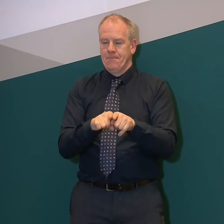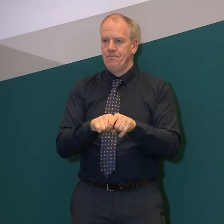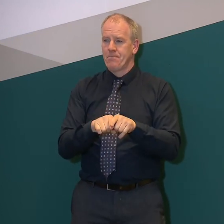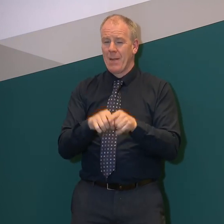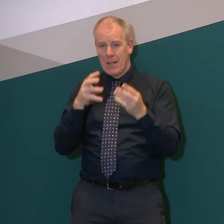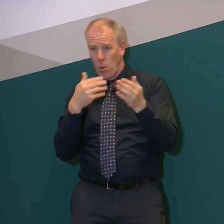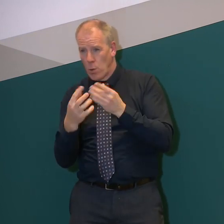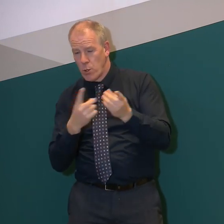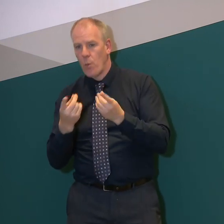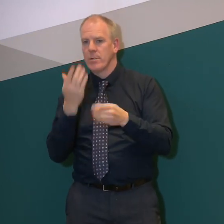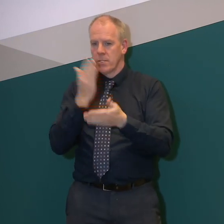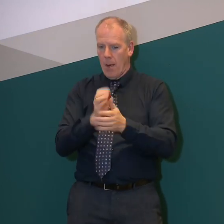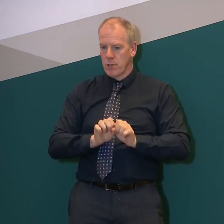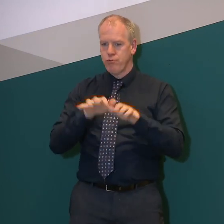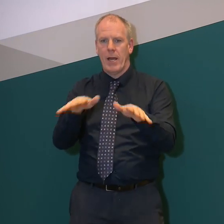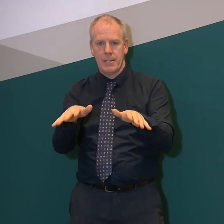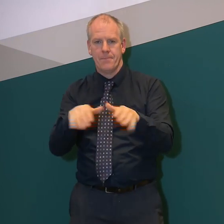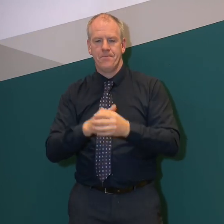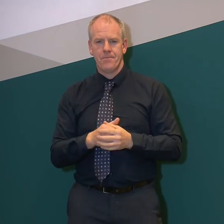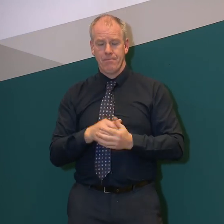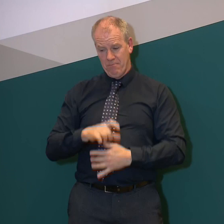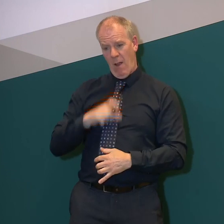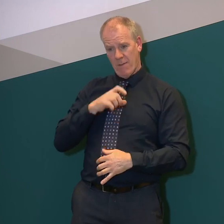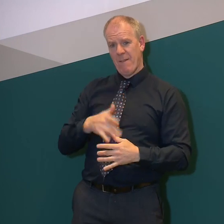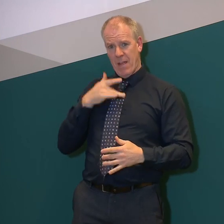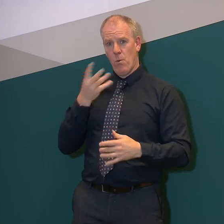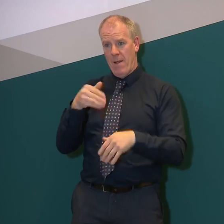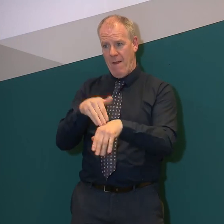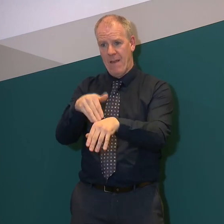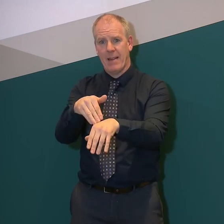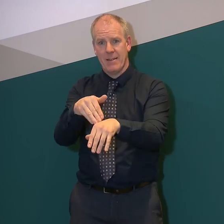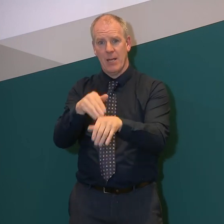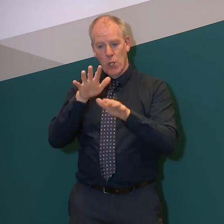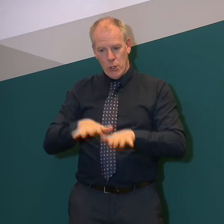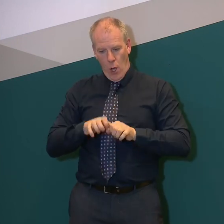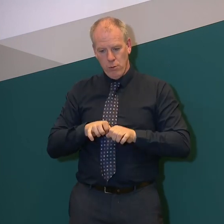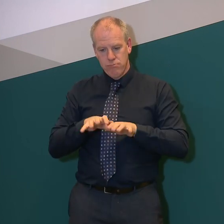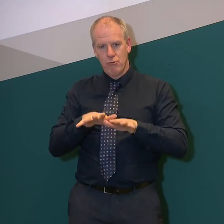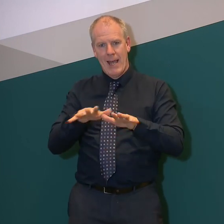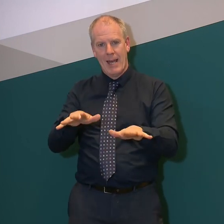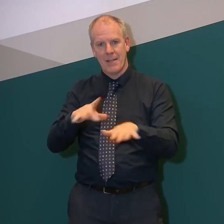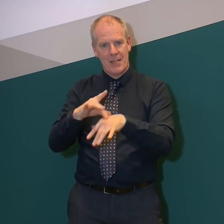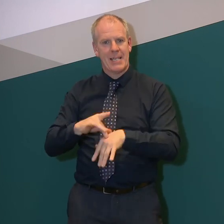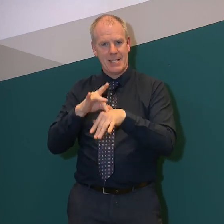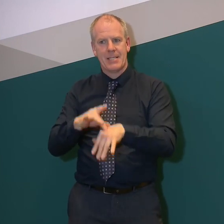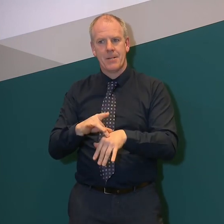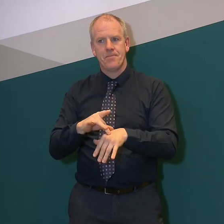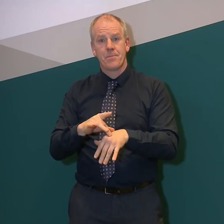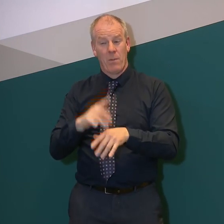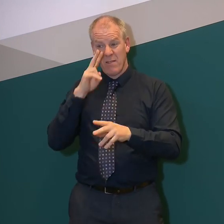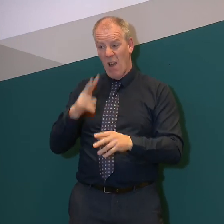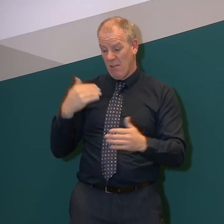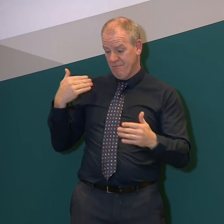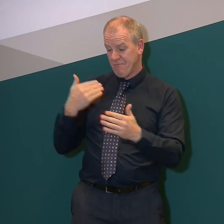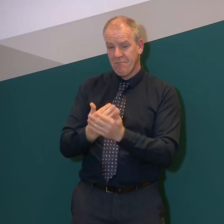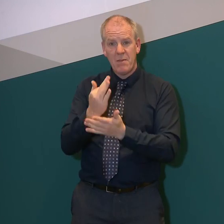is the measure that will prevent transmission. We're confident that that measure will have an impact on the progression of the disease, because as we've seen over the course of the